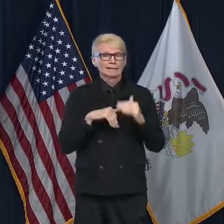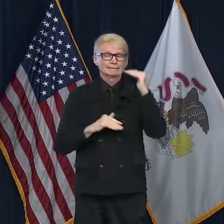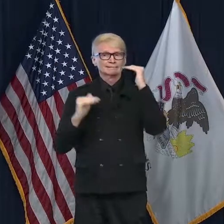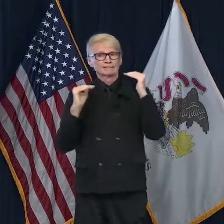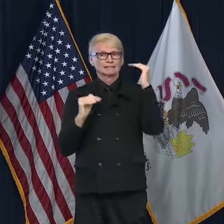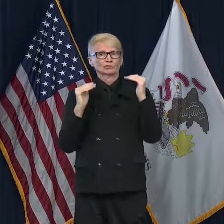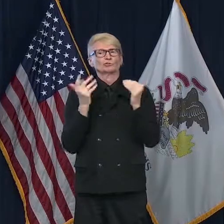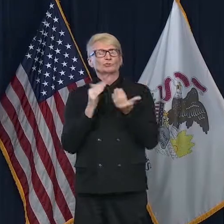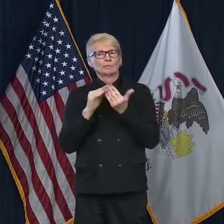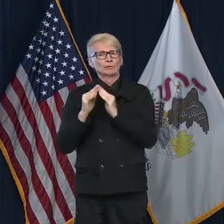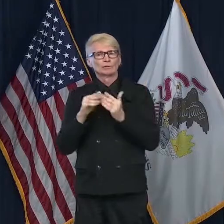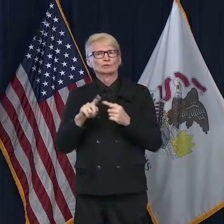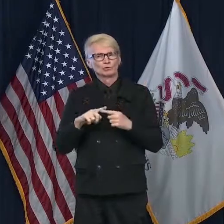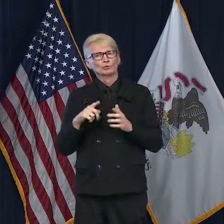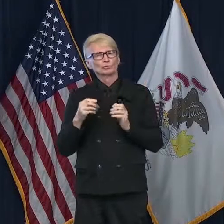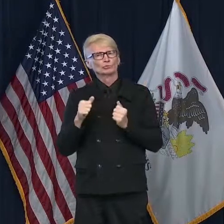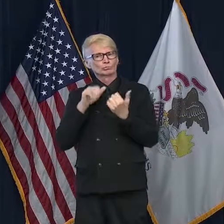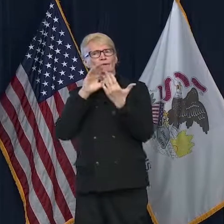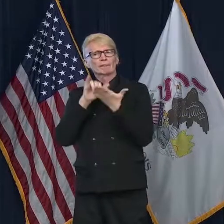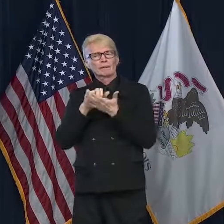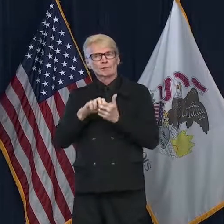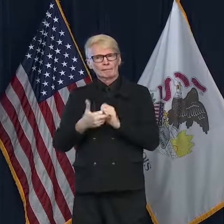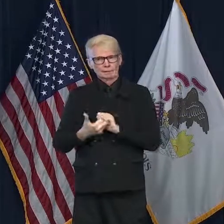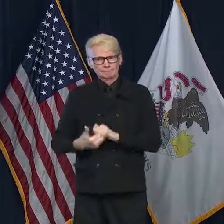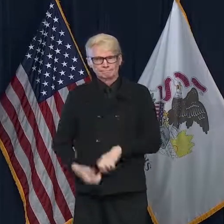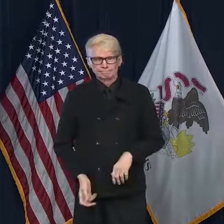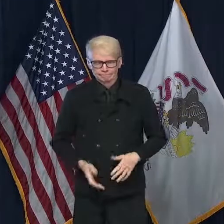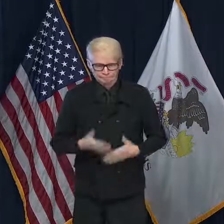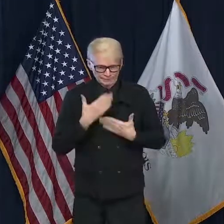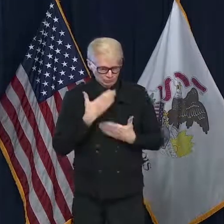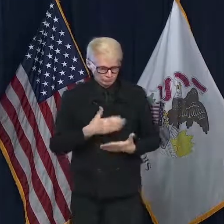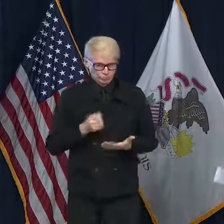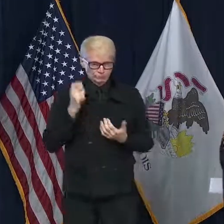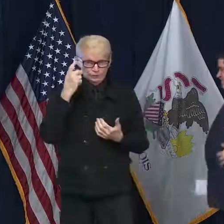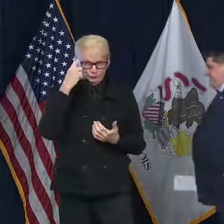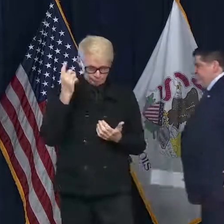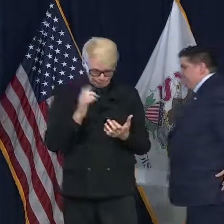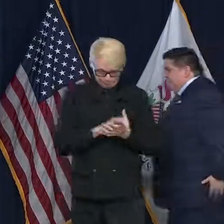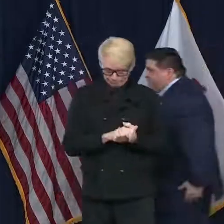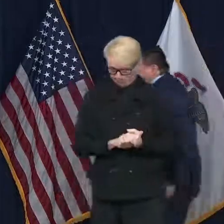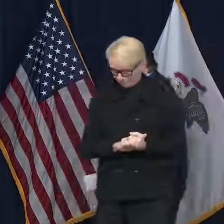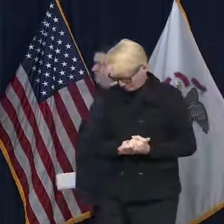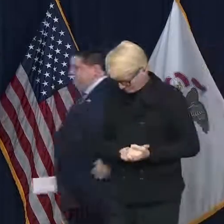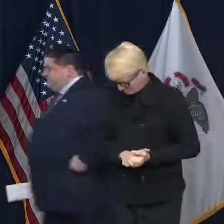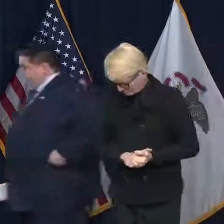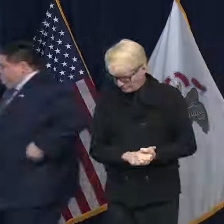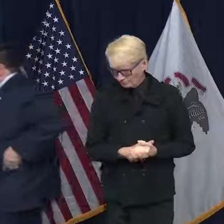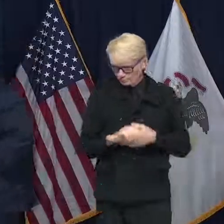communities to address those wrongs. All right, thanks everyone. Thank you. One follow-up on More questions? restaurants? Dr. Zike?